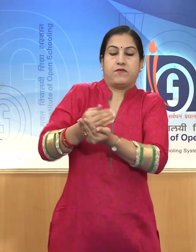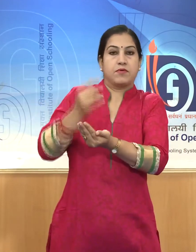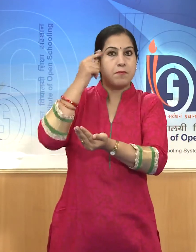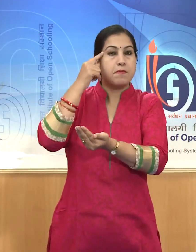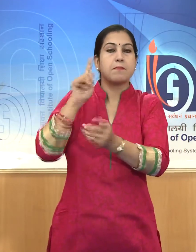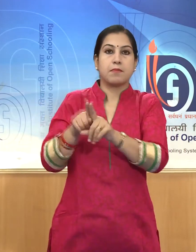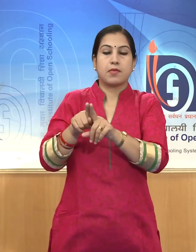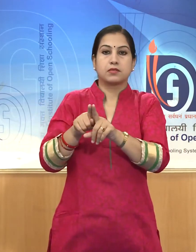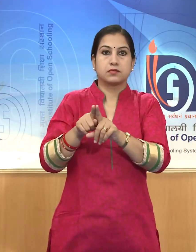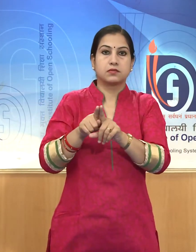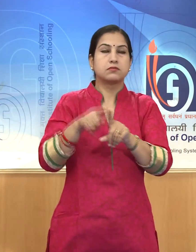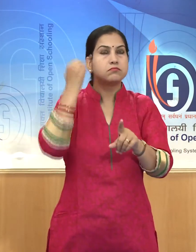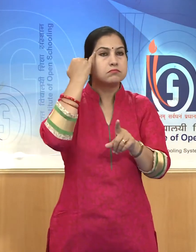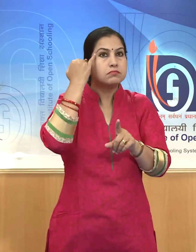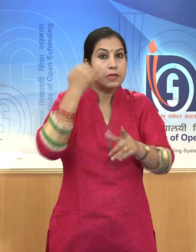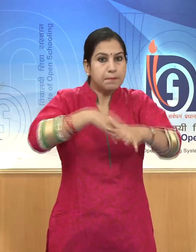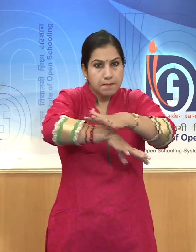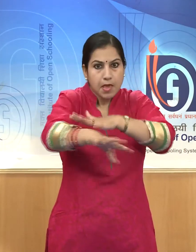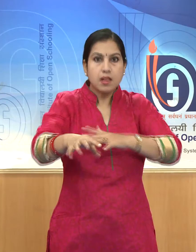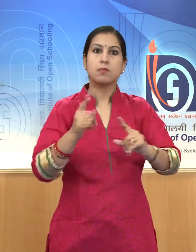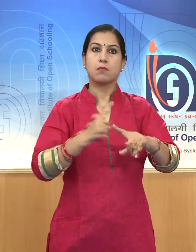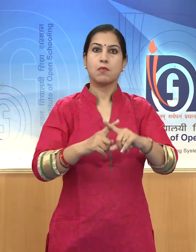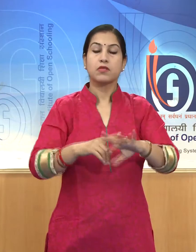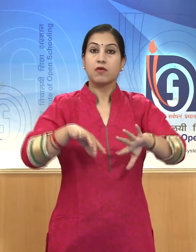and advance from the earlier